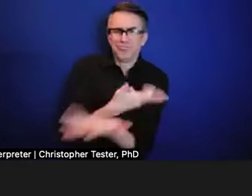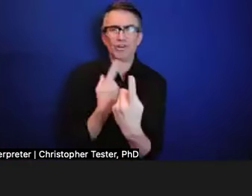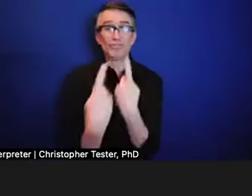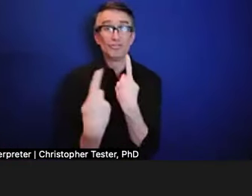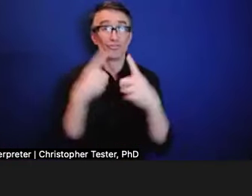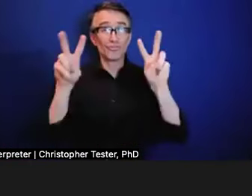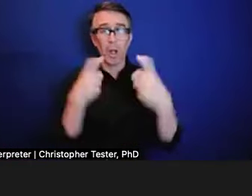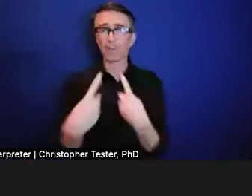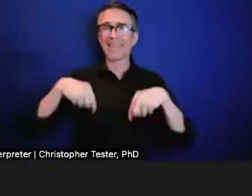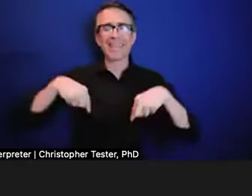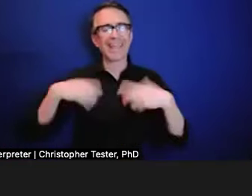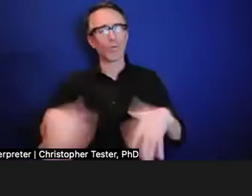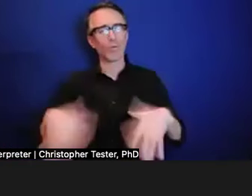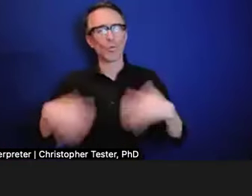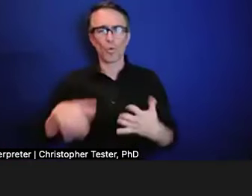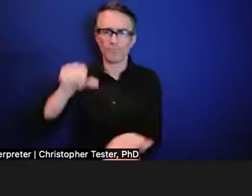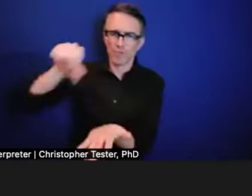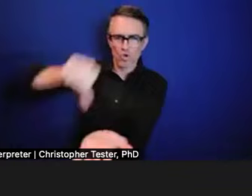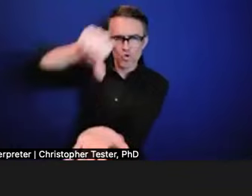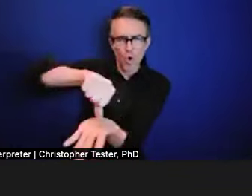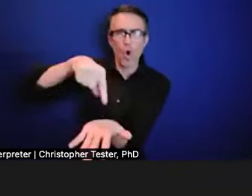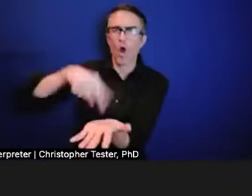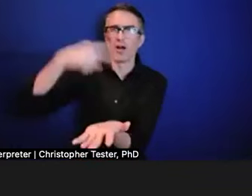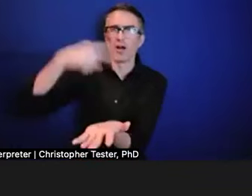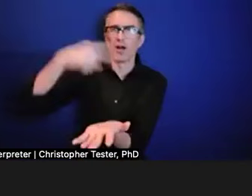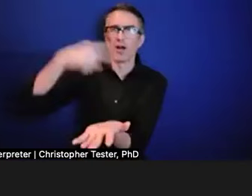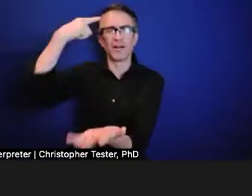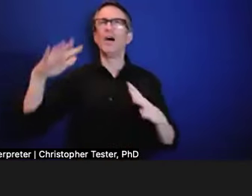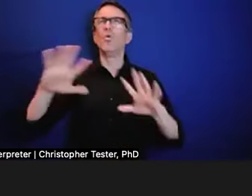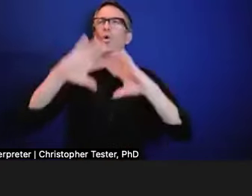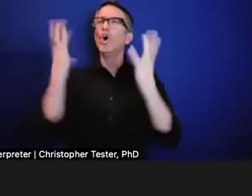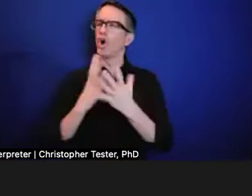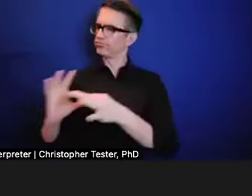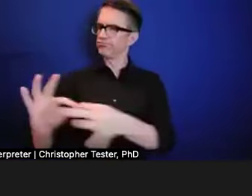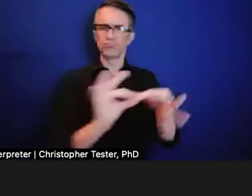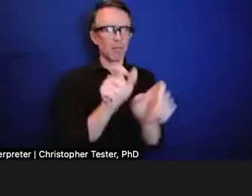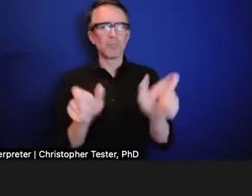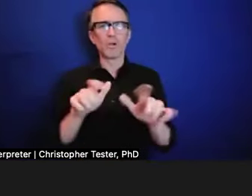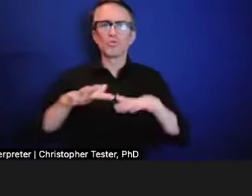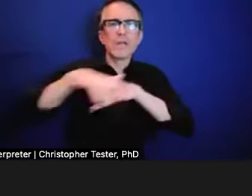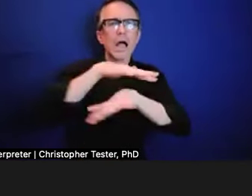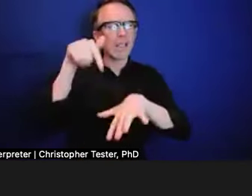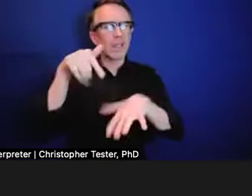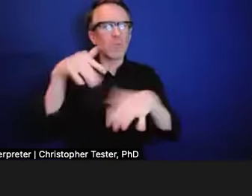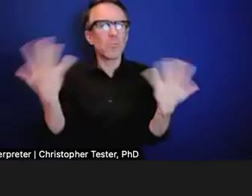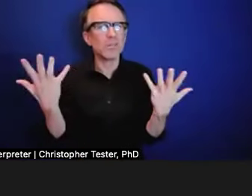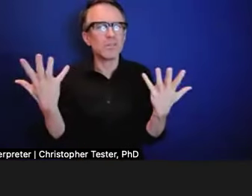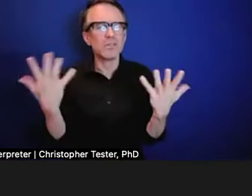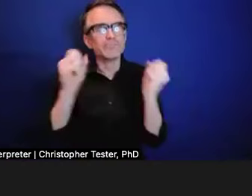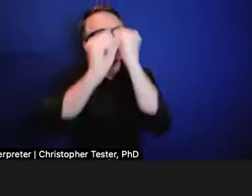without addressing the persistent and systematic inequities that 1.3 billion